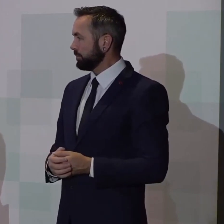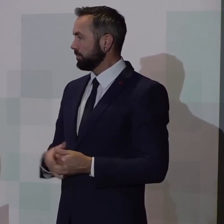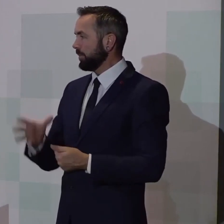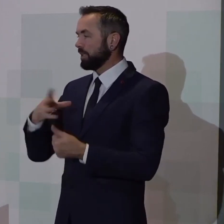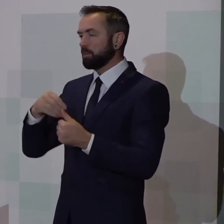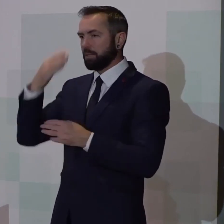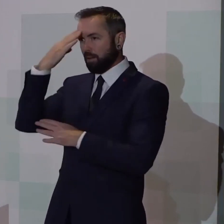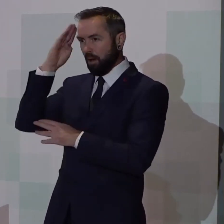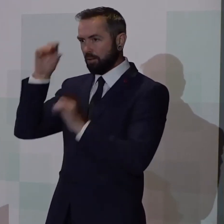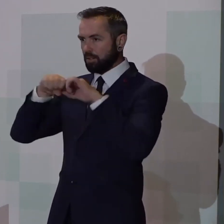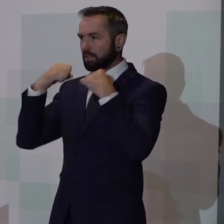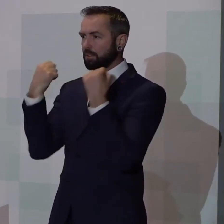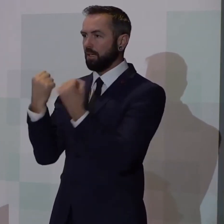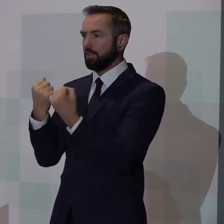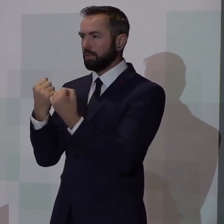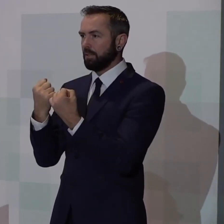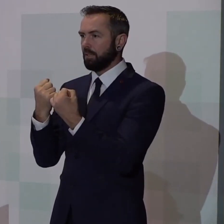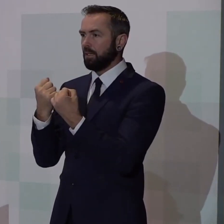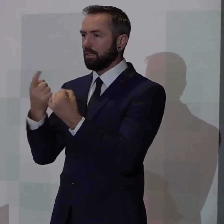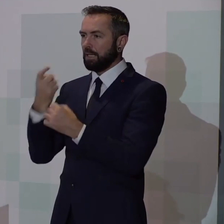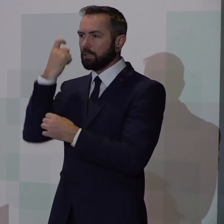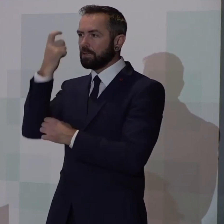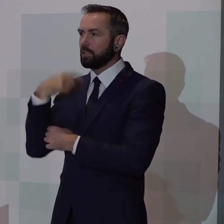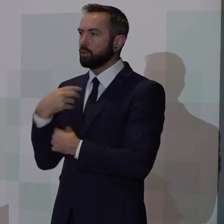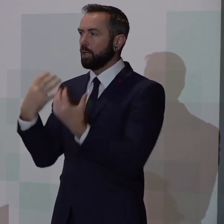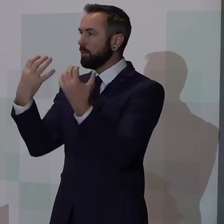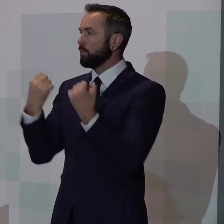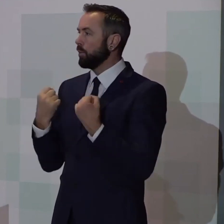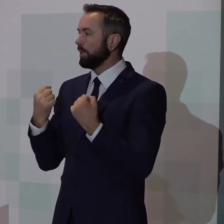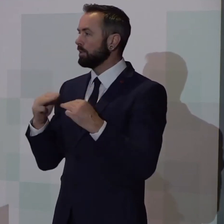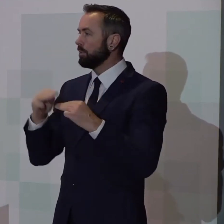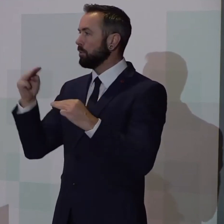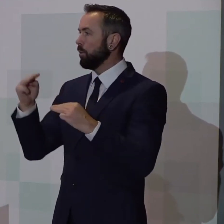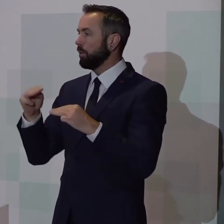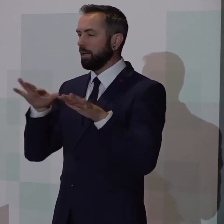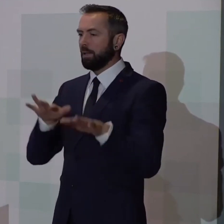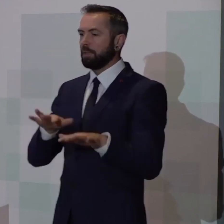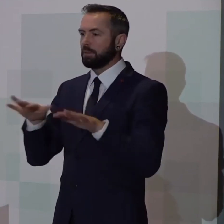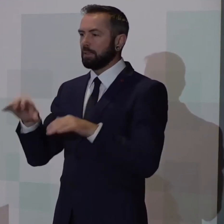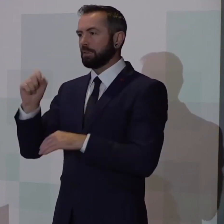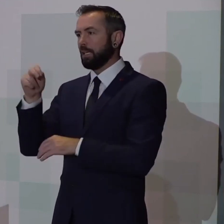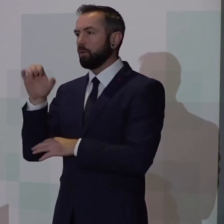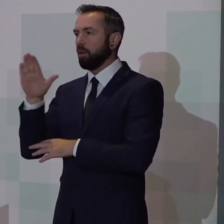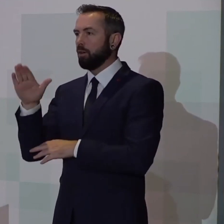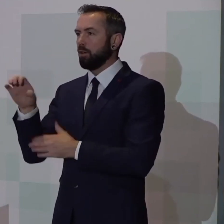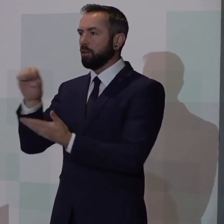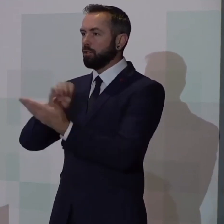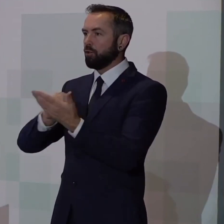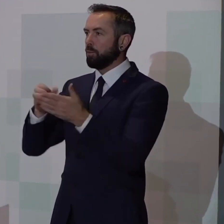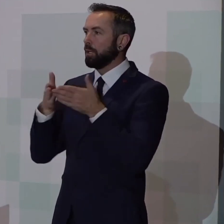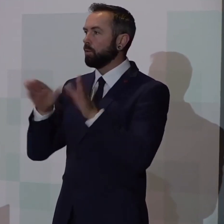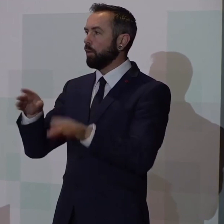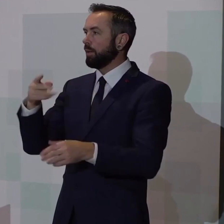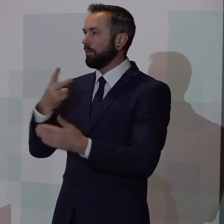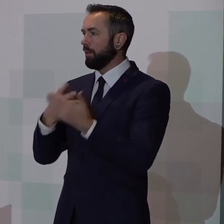Irish society is considered to have embraced what we might call the more secular European-wide values in